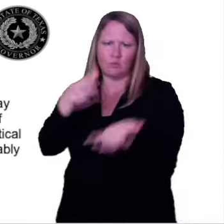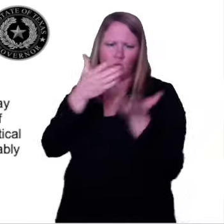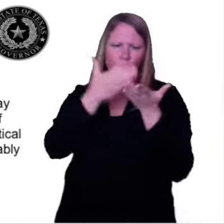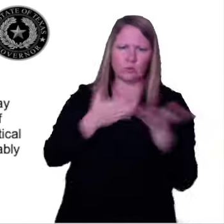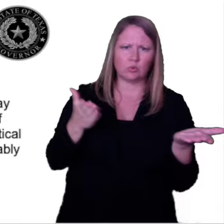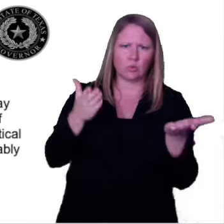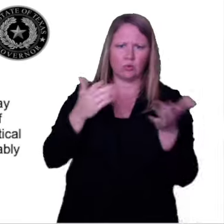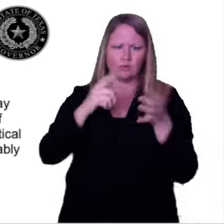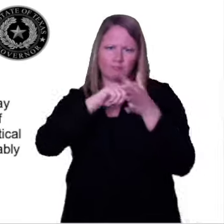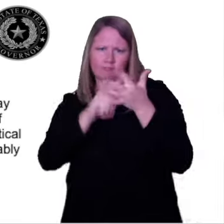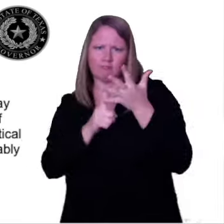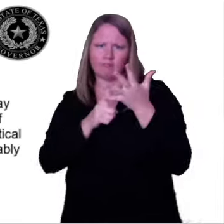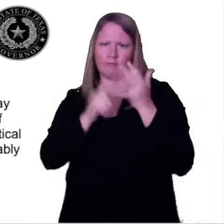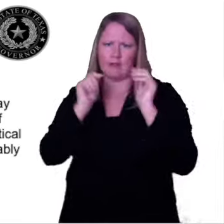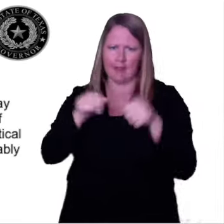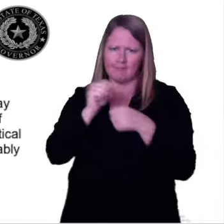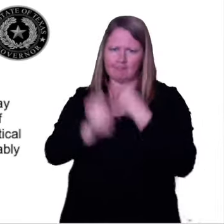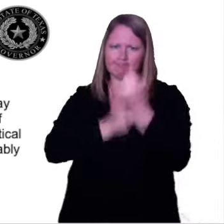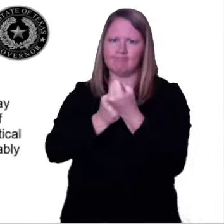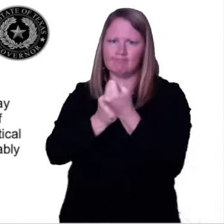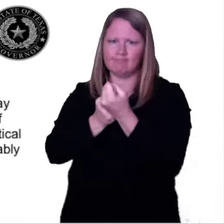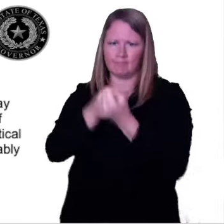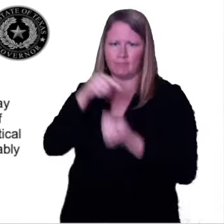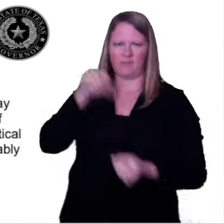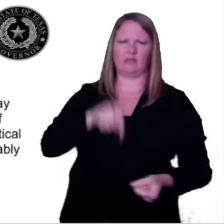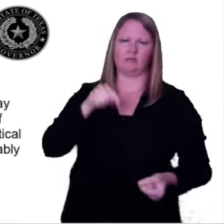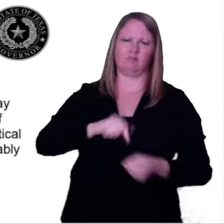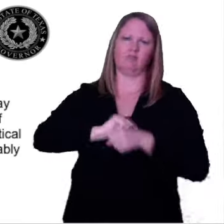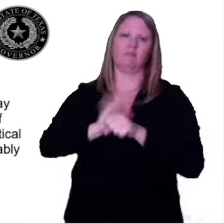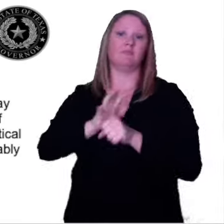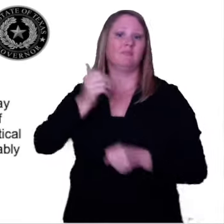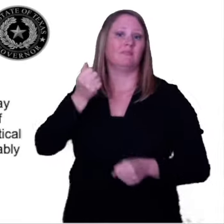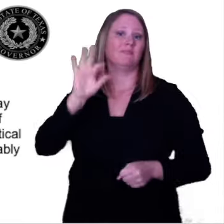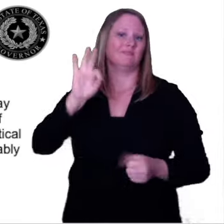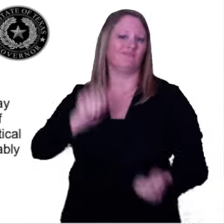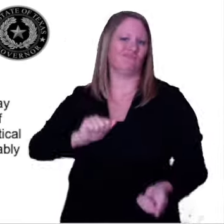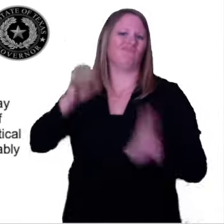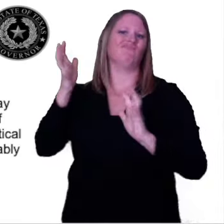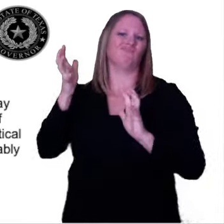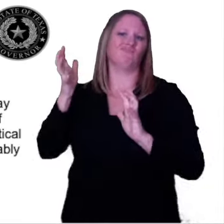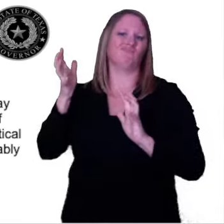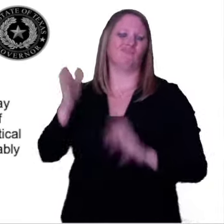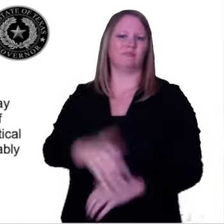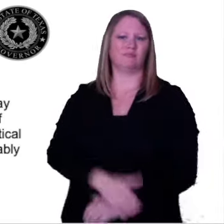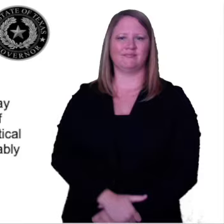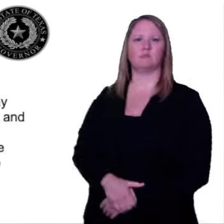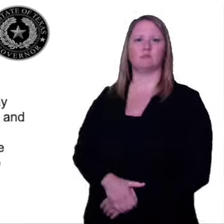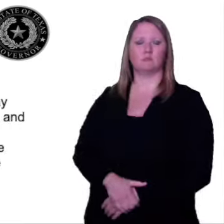are reasonably necessary to cope with the disaster. And